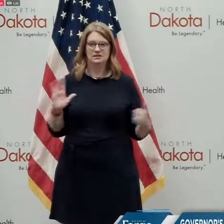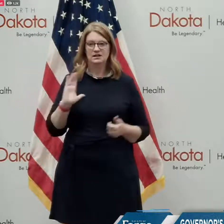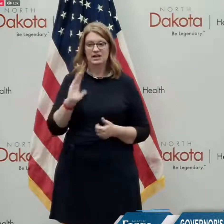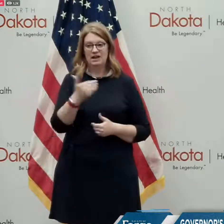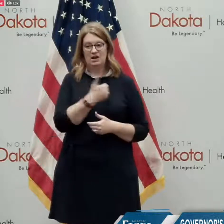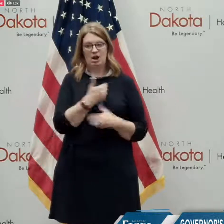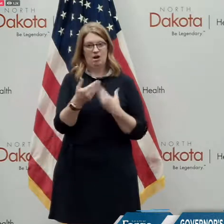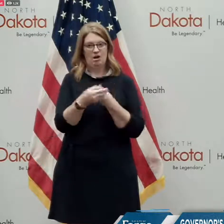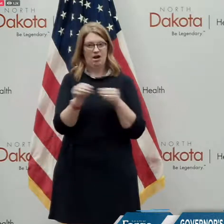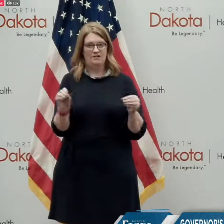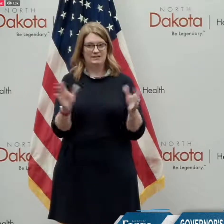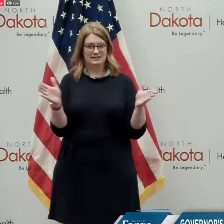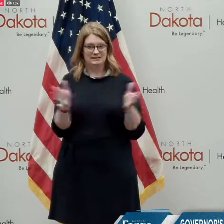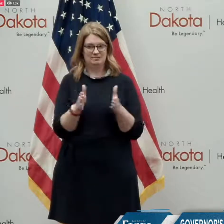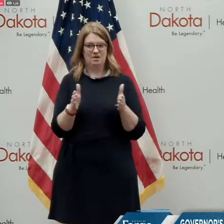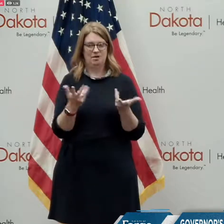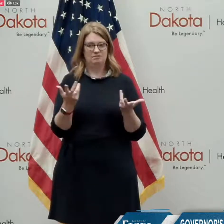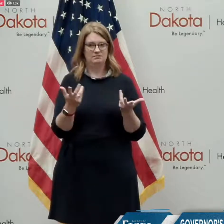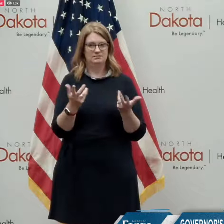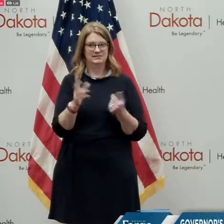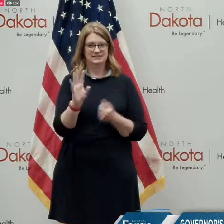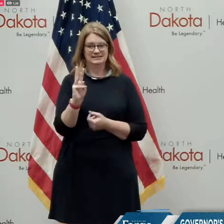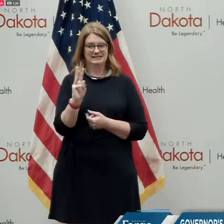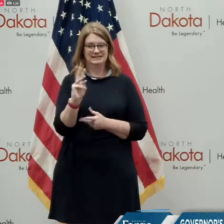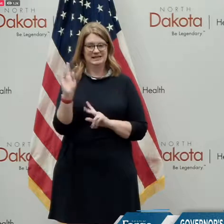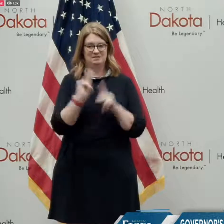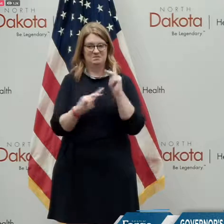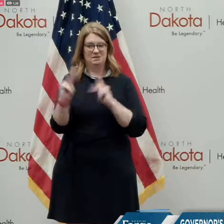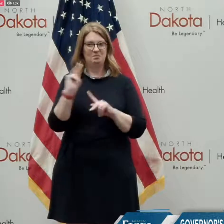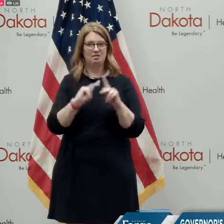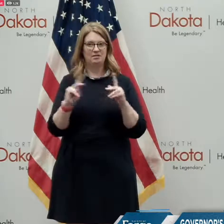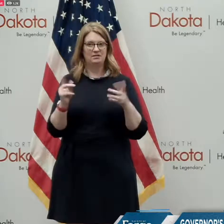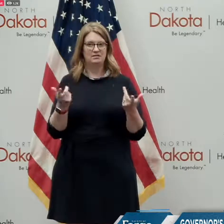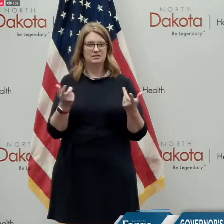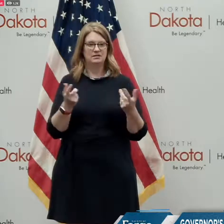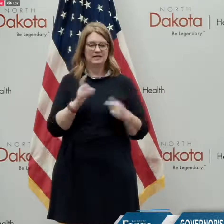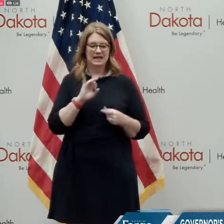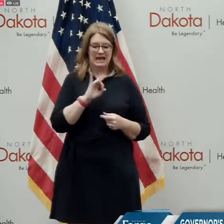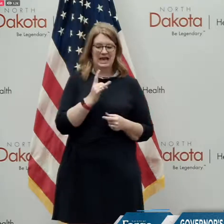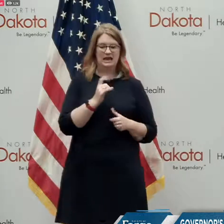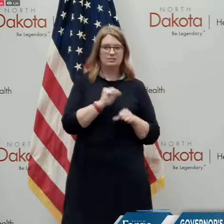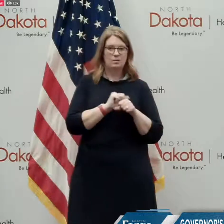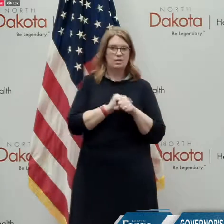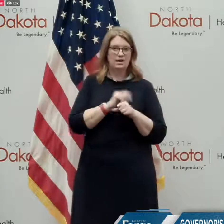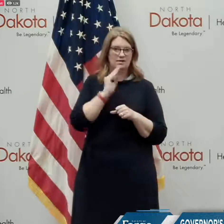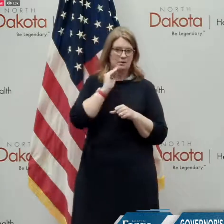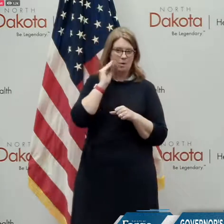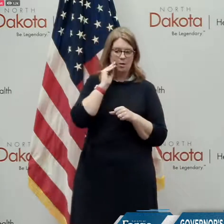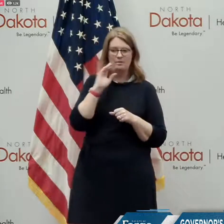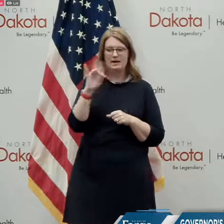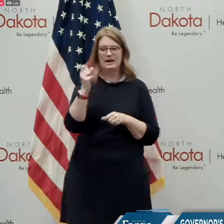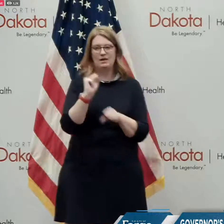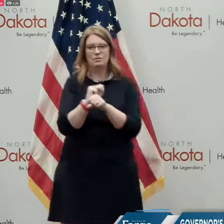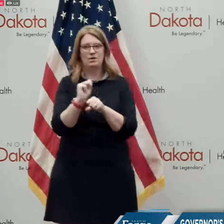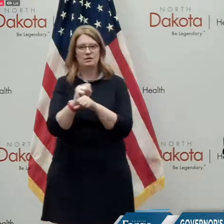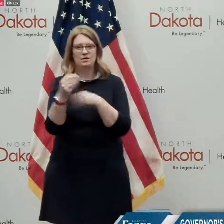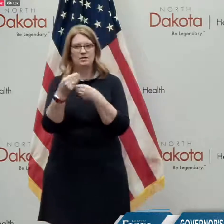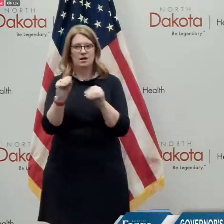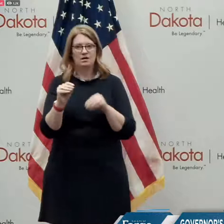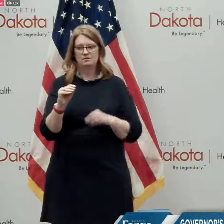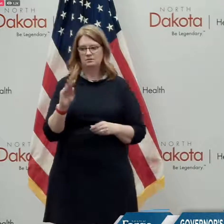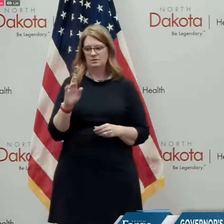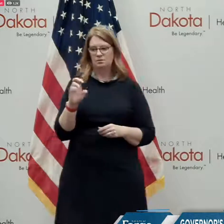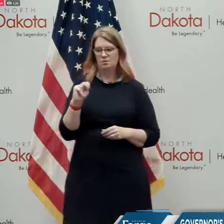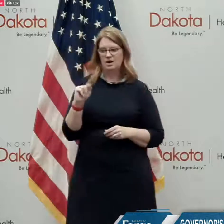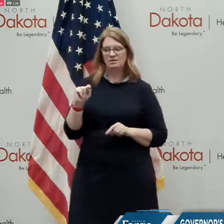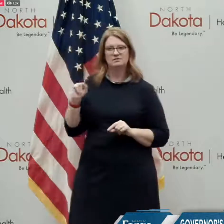a small but mighty 16 people, and since the beginning 8 of those have been working remotely and 8 have been working in the office, and Brent's one of those that's been